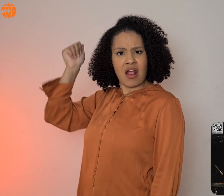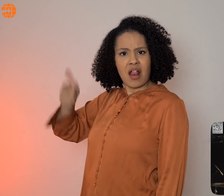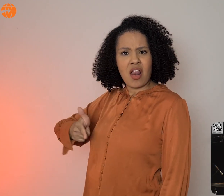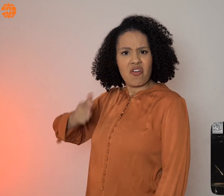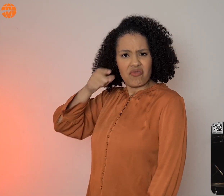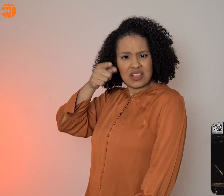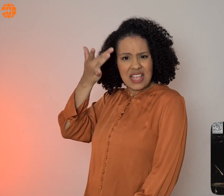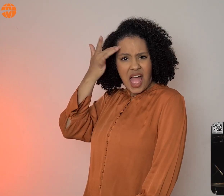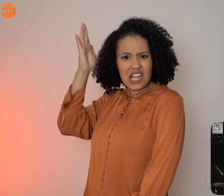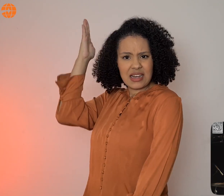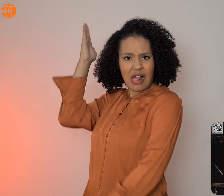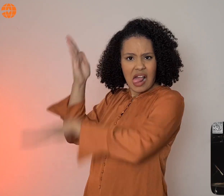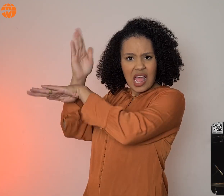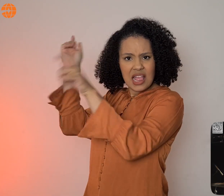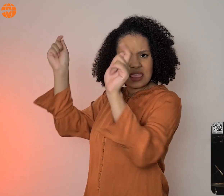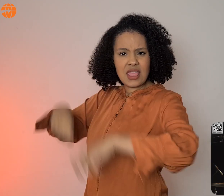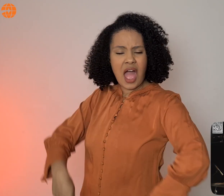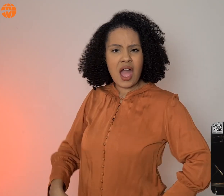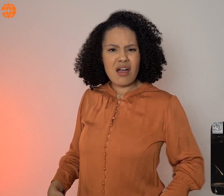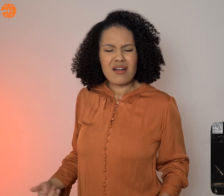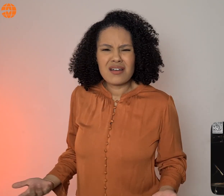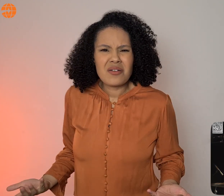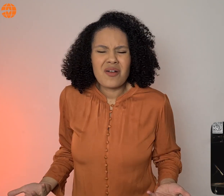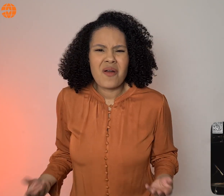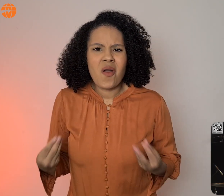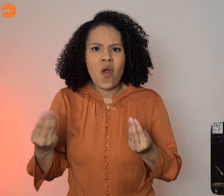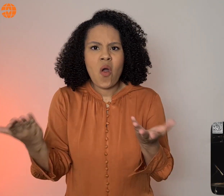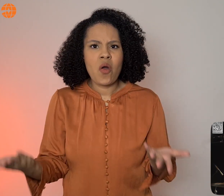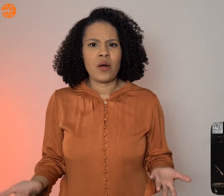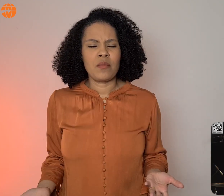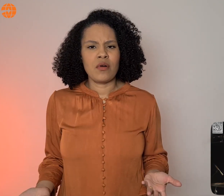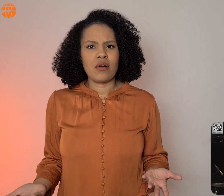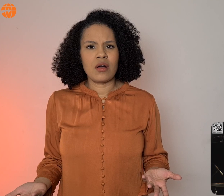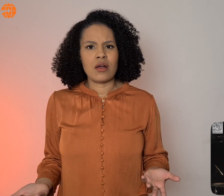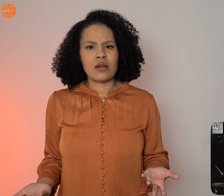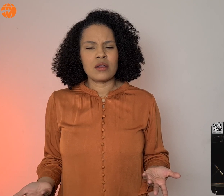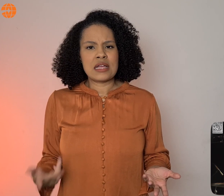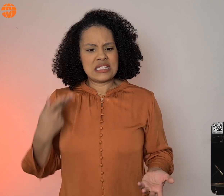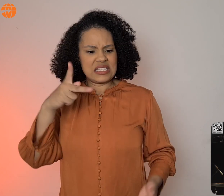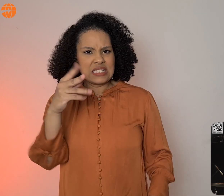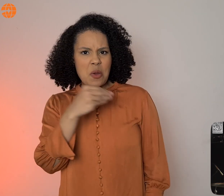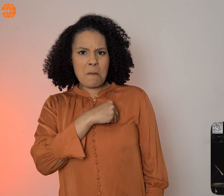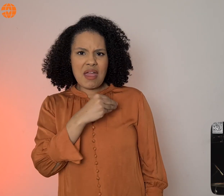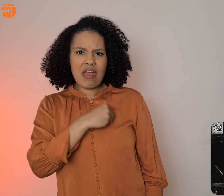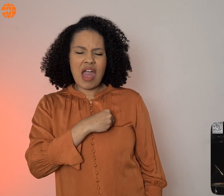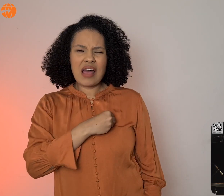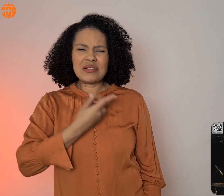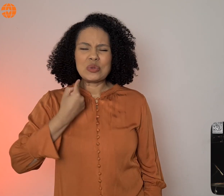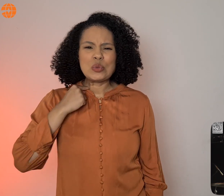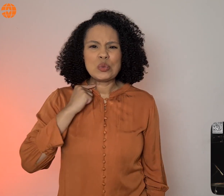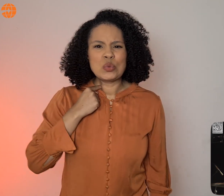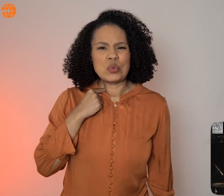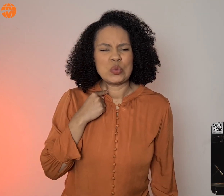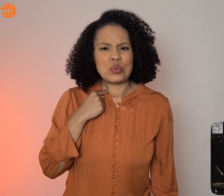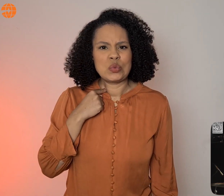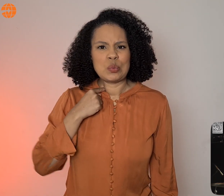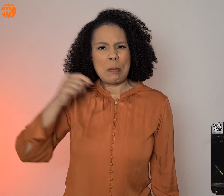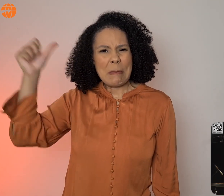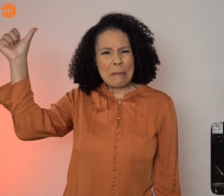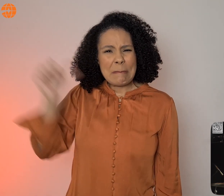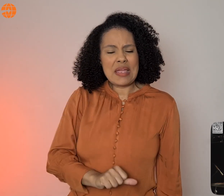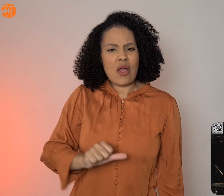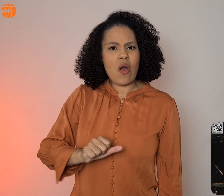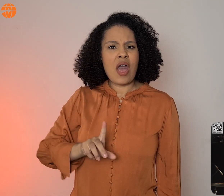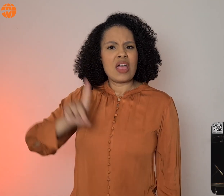pecado more evil than He is holy? é mais maldoso comparado com a santidade dele? No.